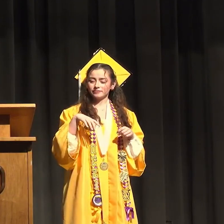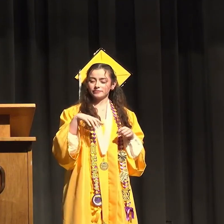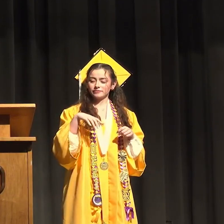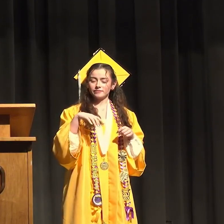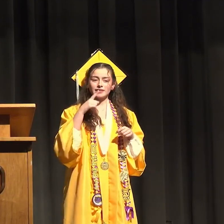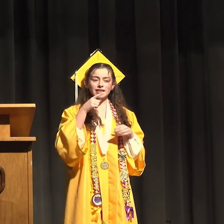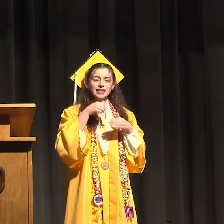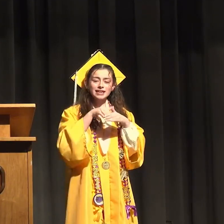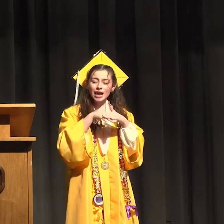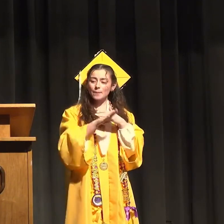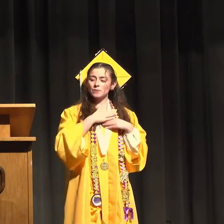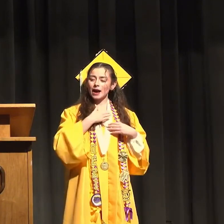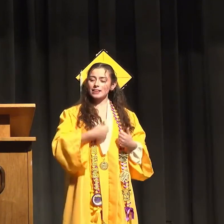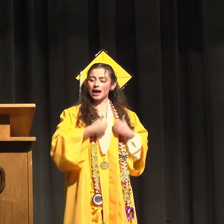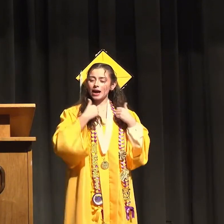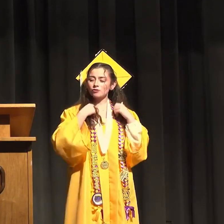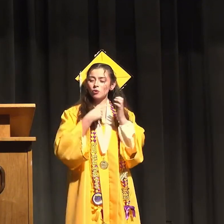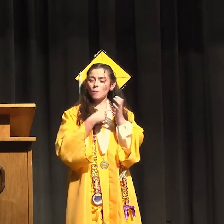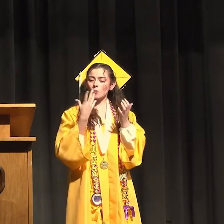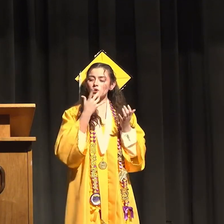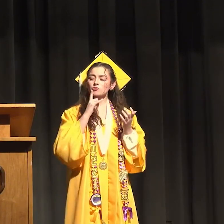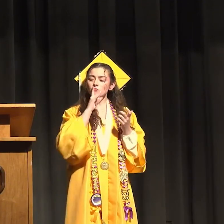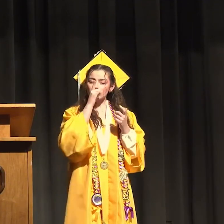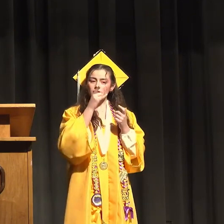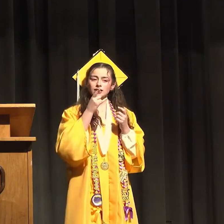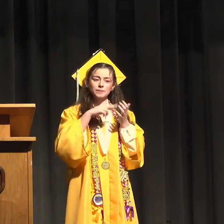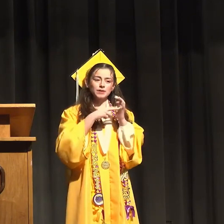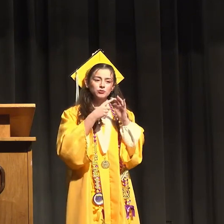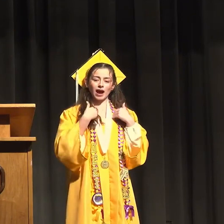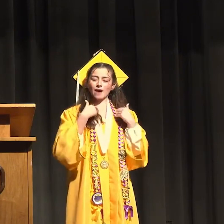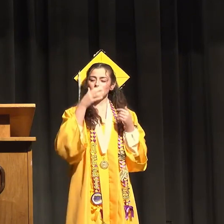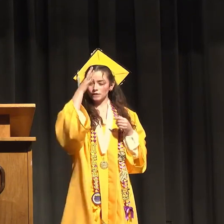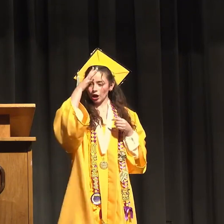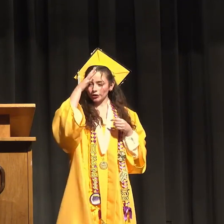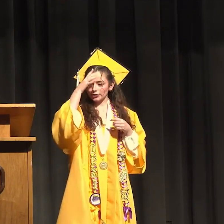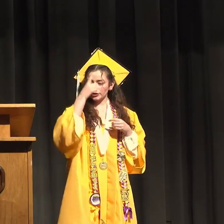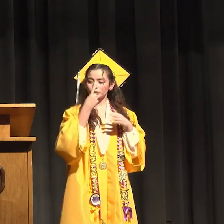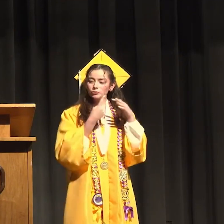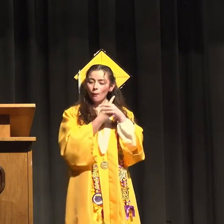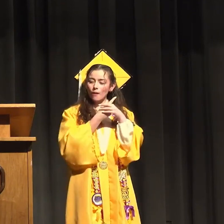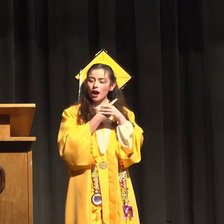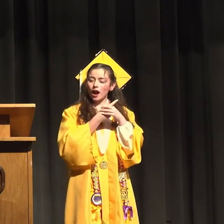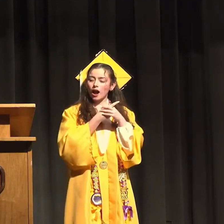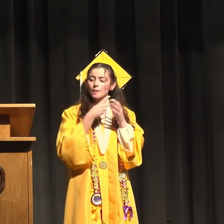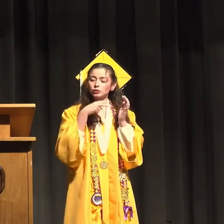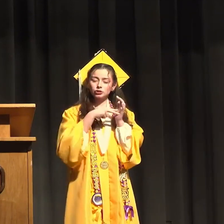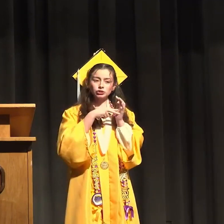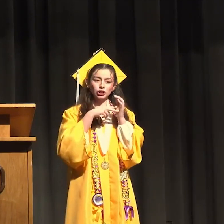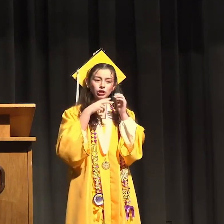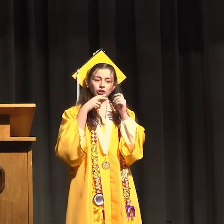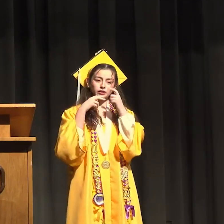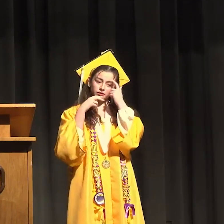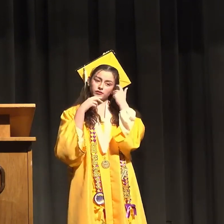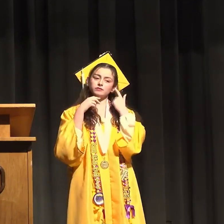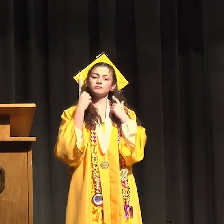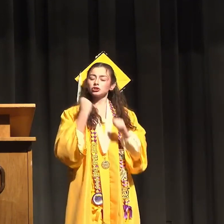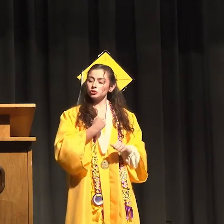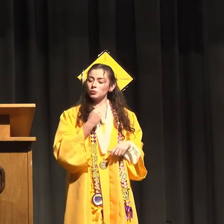Jeff Heisey. He came into my life and showed me what it truly means to have a father. He showed up, stood